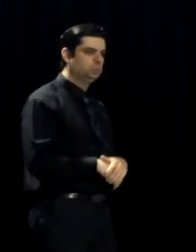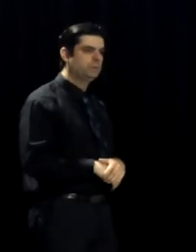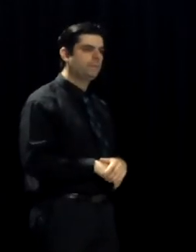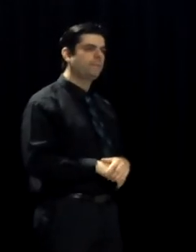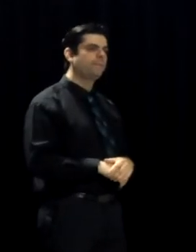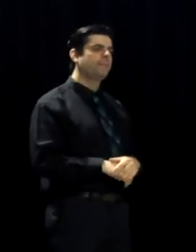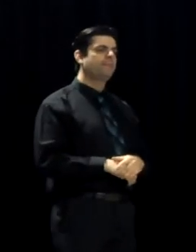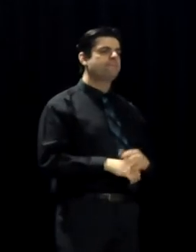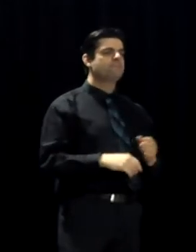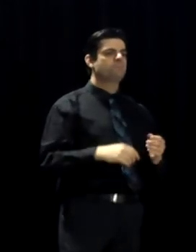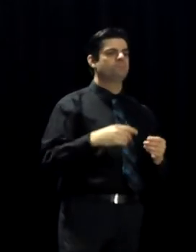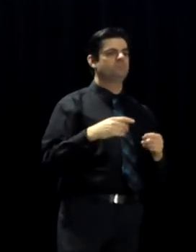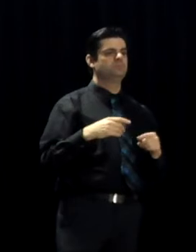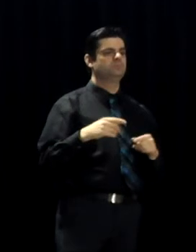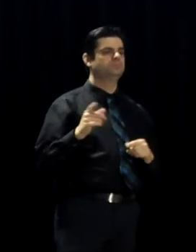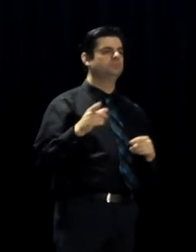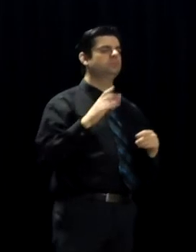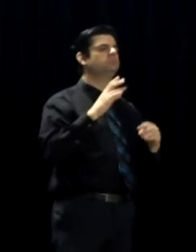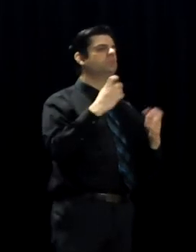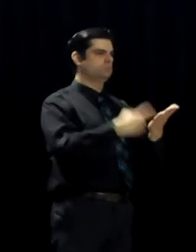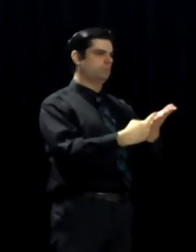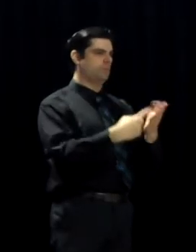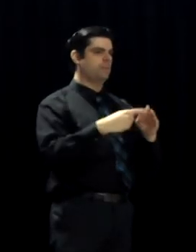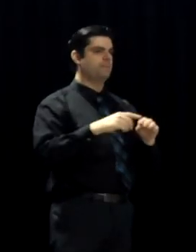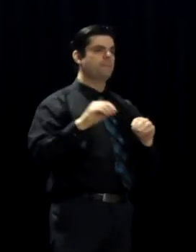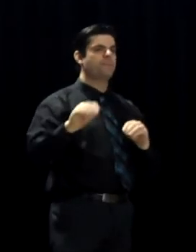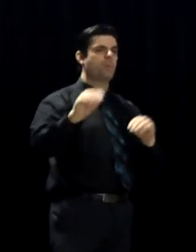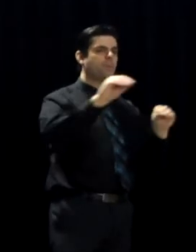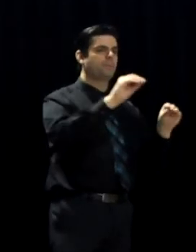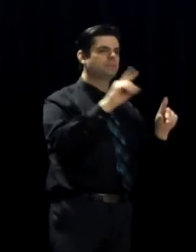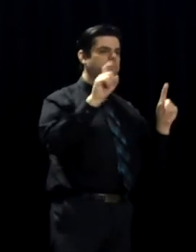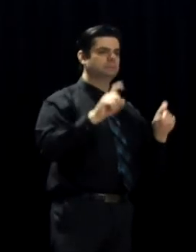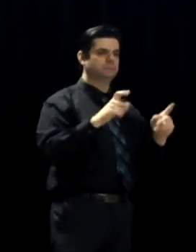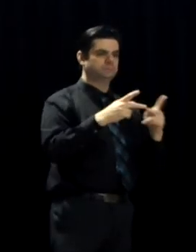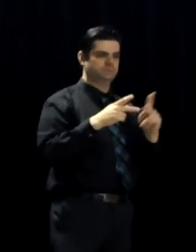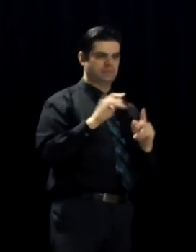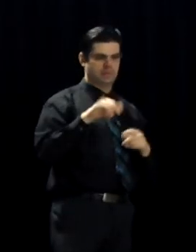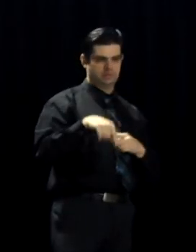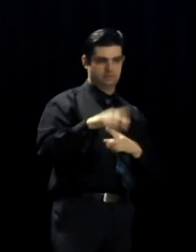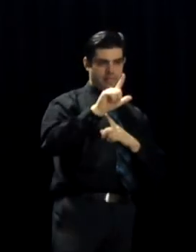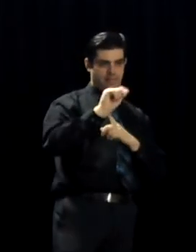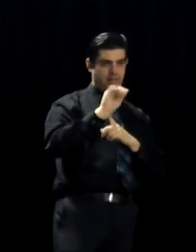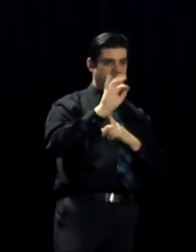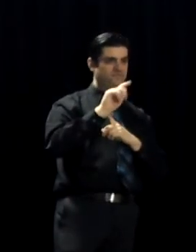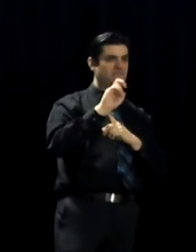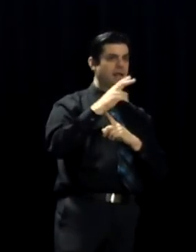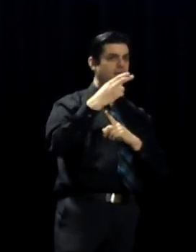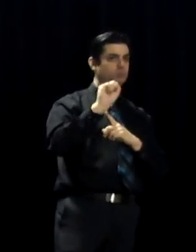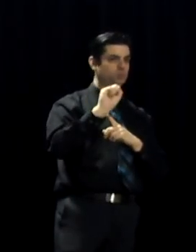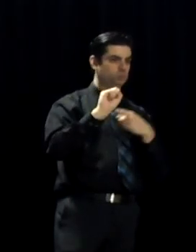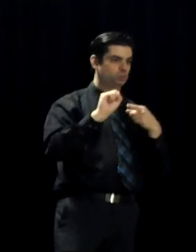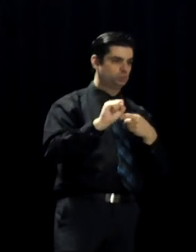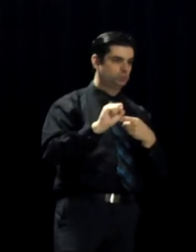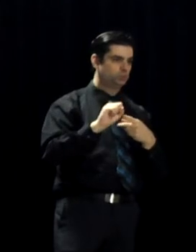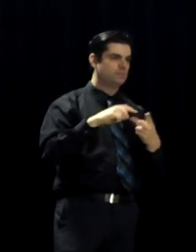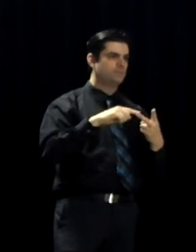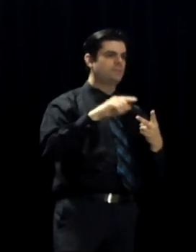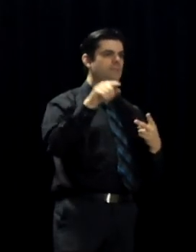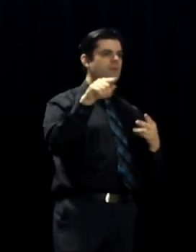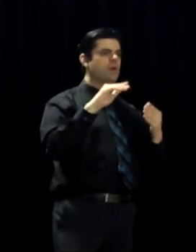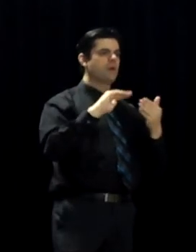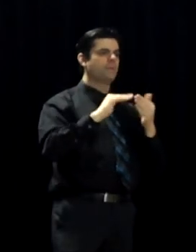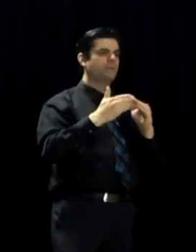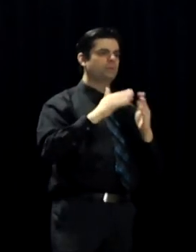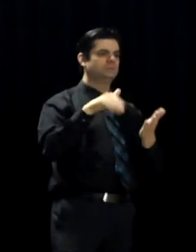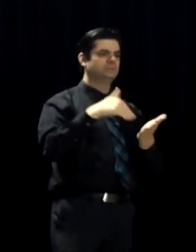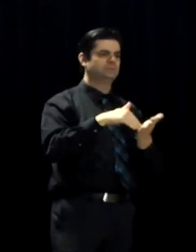sites next week. That's Tuesday at Lafayette High School, and then Wednesday at the Community Center on East Genesee Street. It's actually, Terry, I